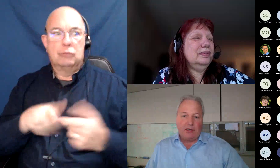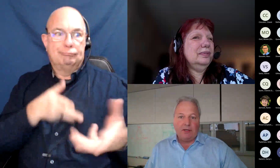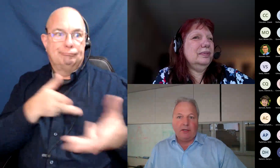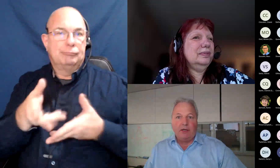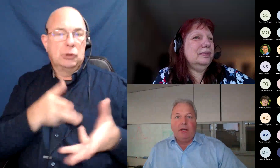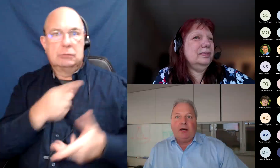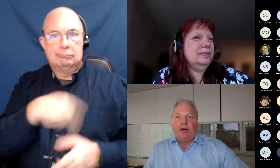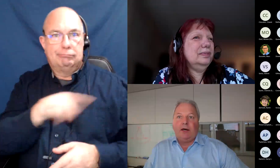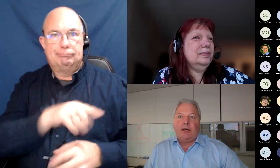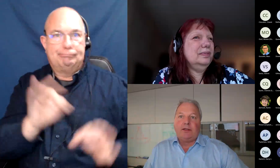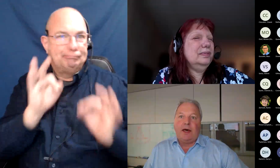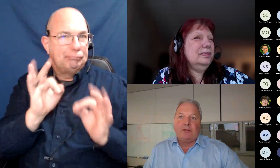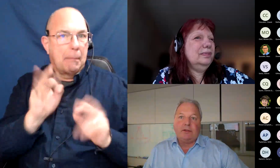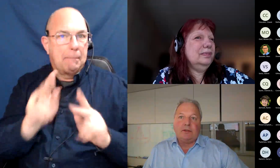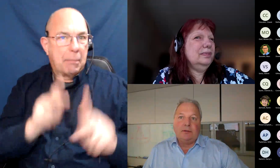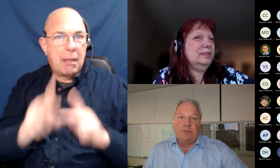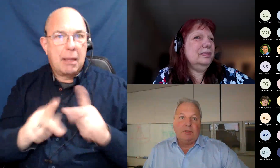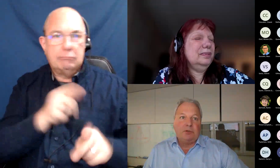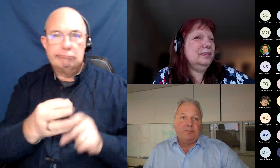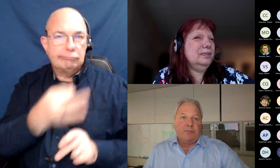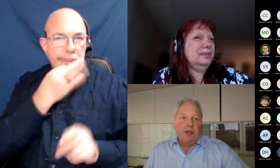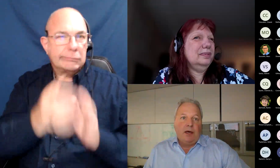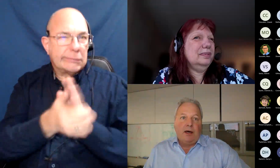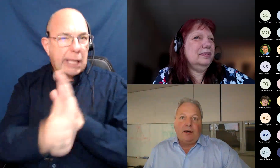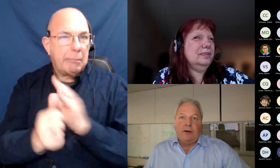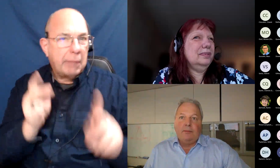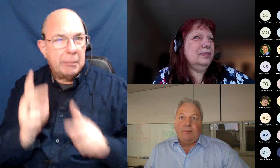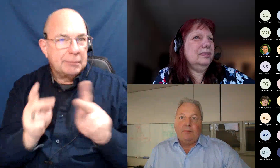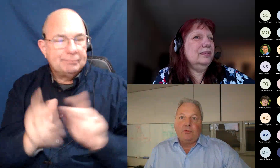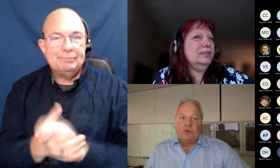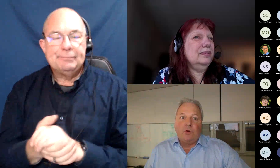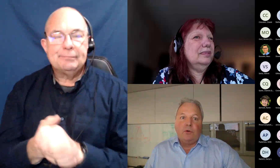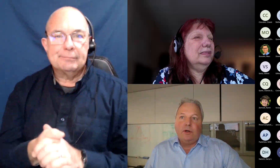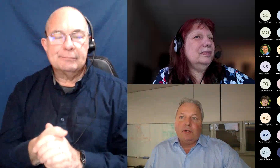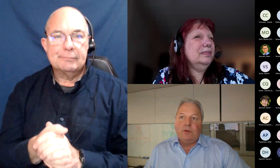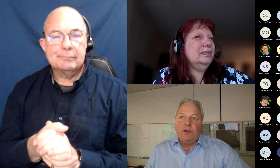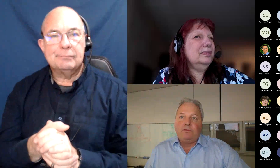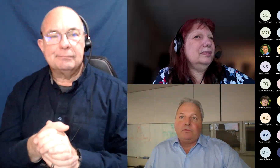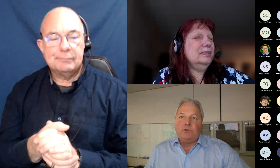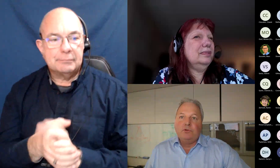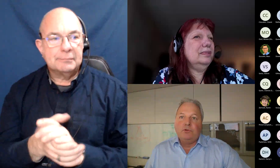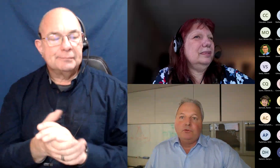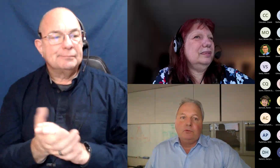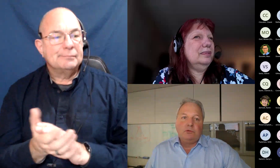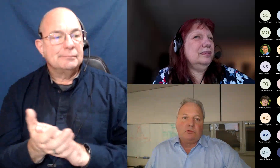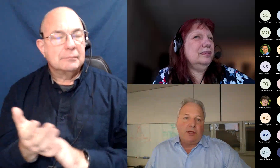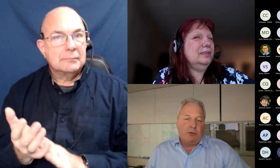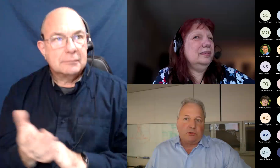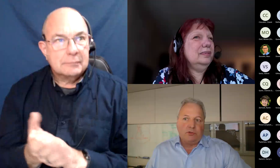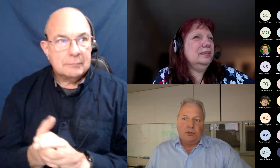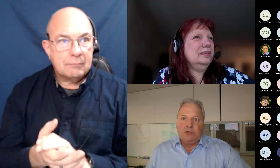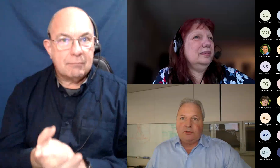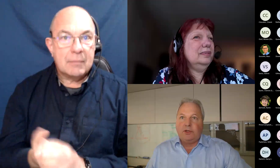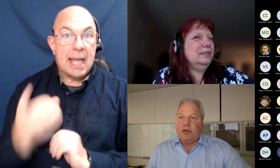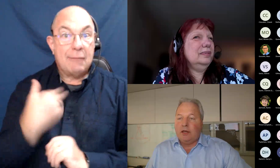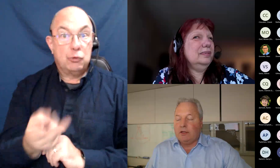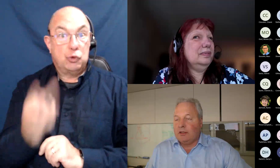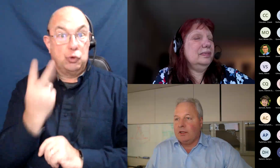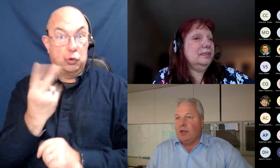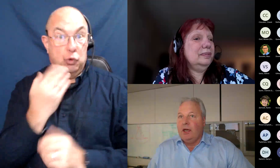such dedicated and talented people. So we have two great